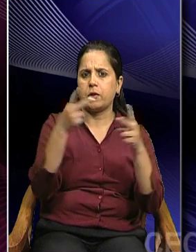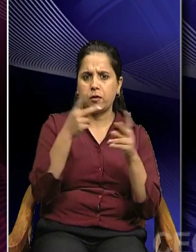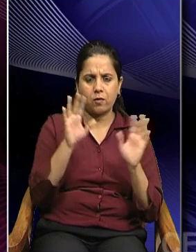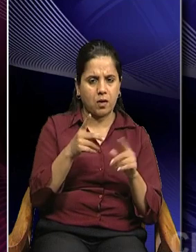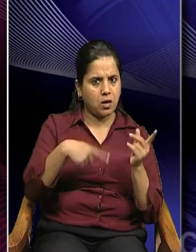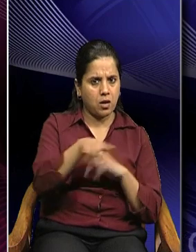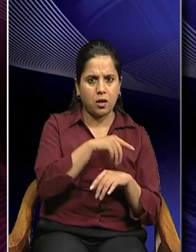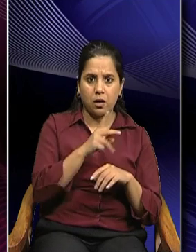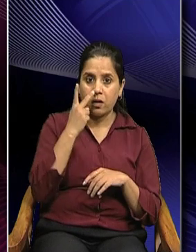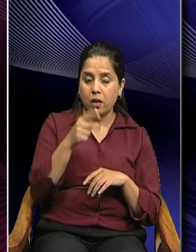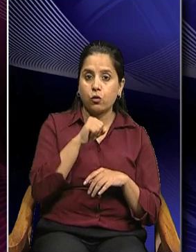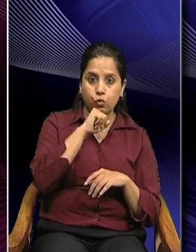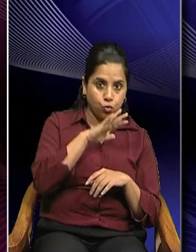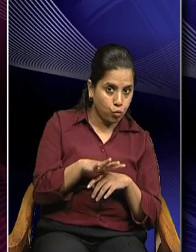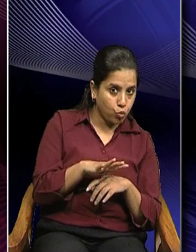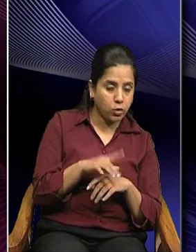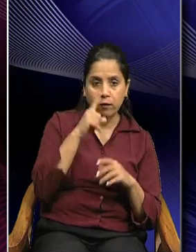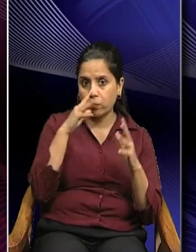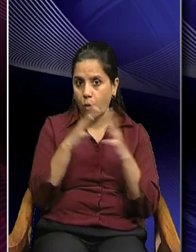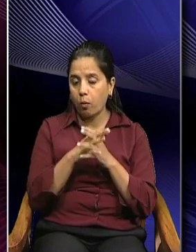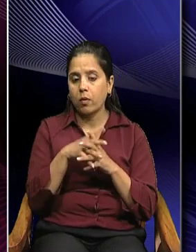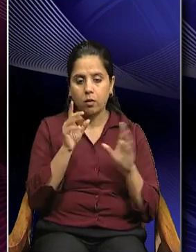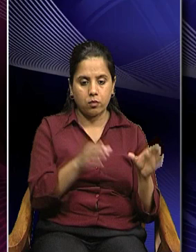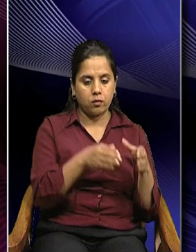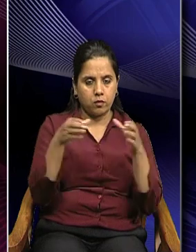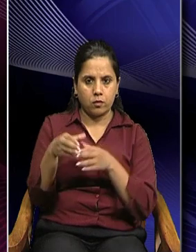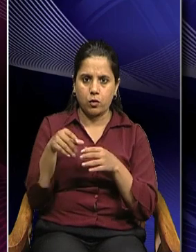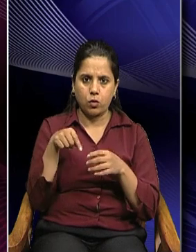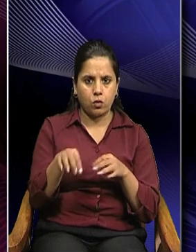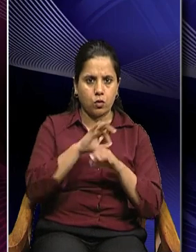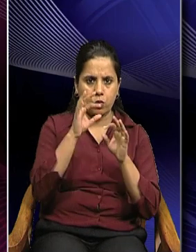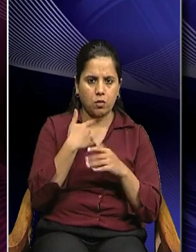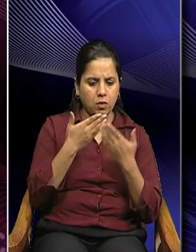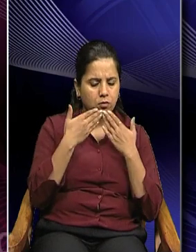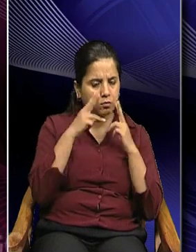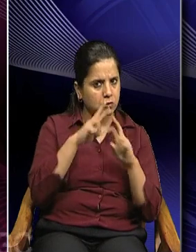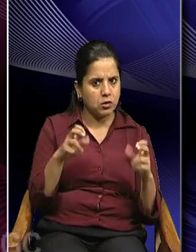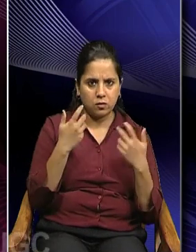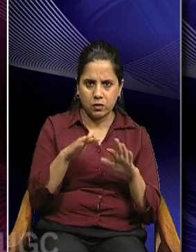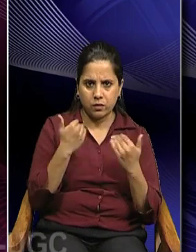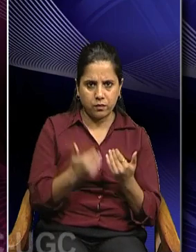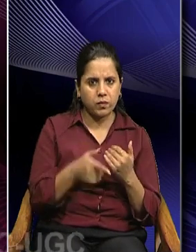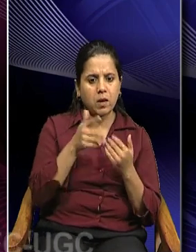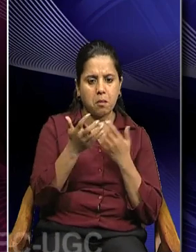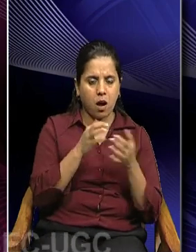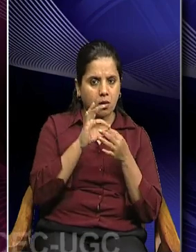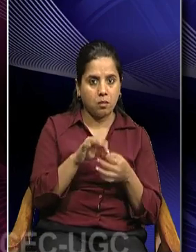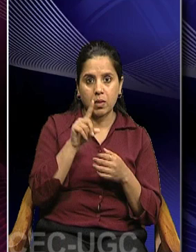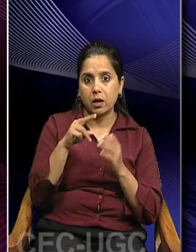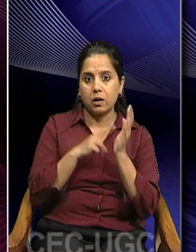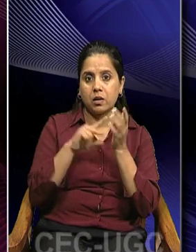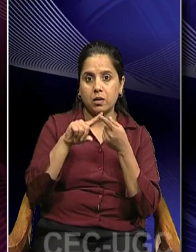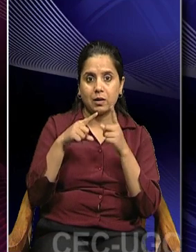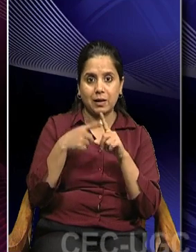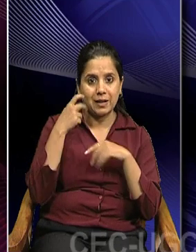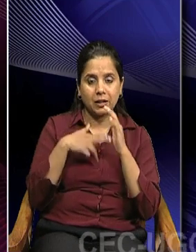need to understand youth and women segment we have already studied and the marketing segmentation, but netizens is